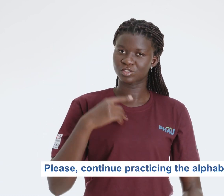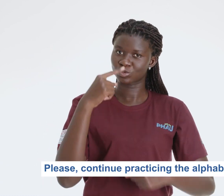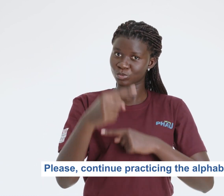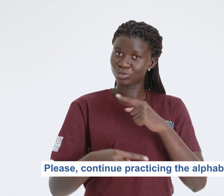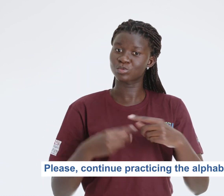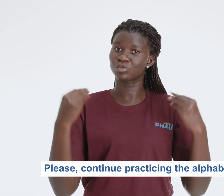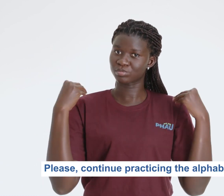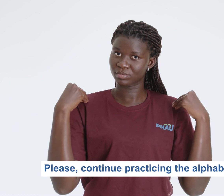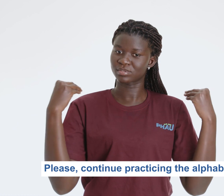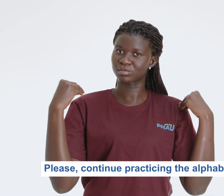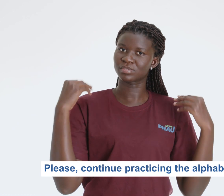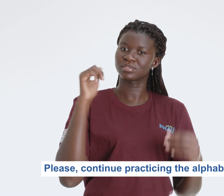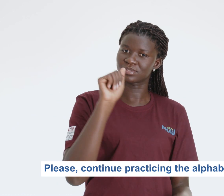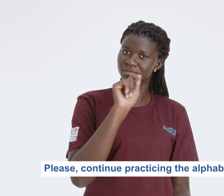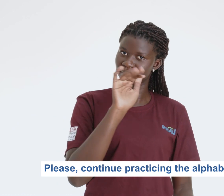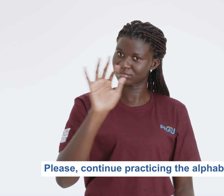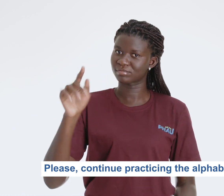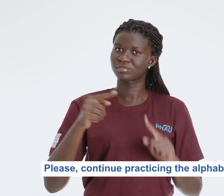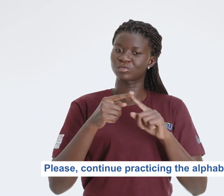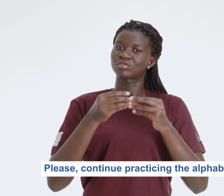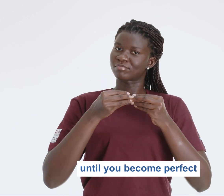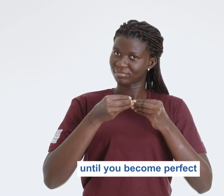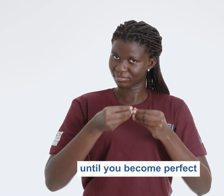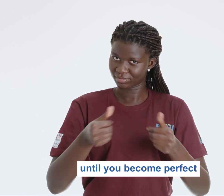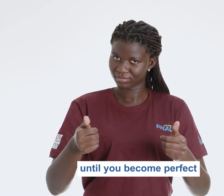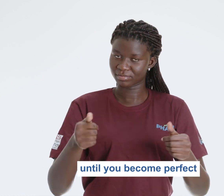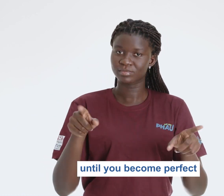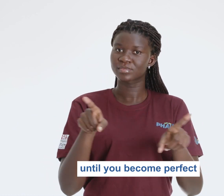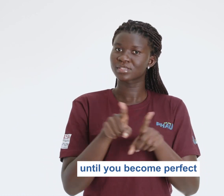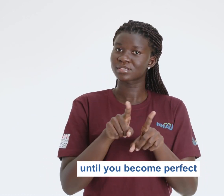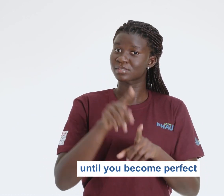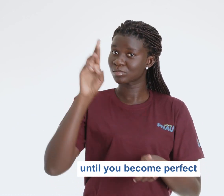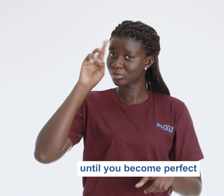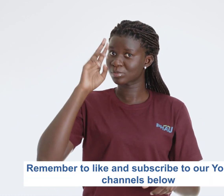Please continue practicing the alphabet until you become perfect.